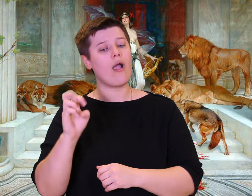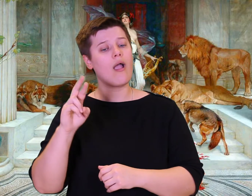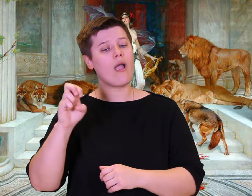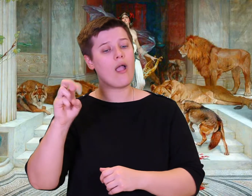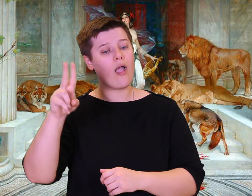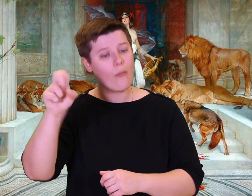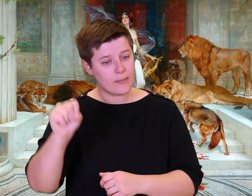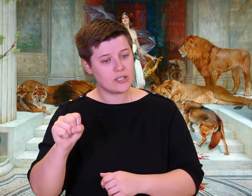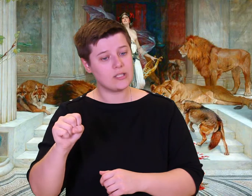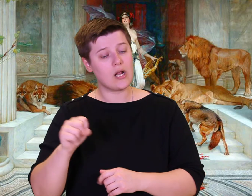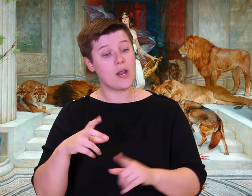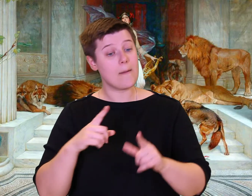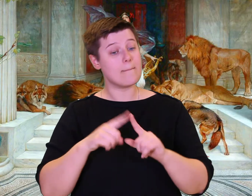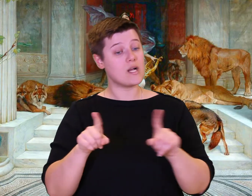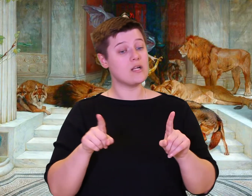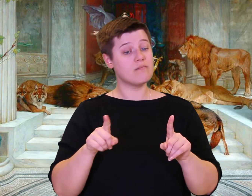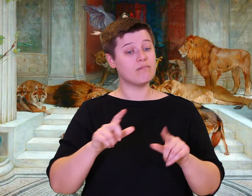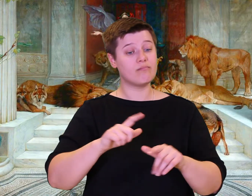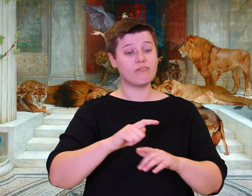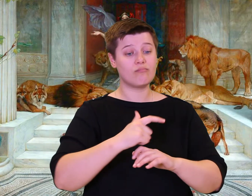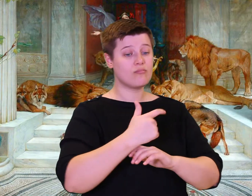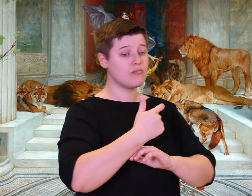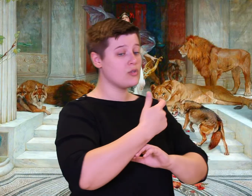and round it pour libations for the dead.